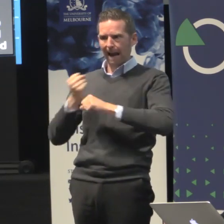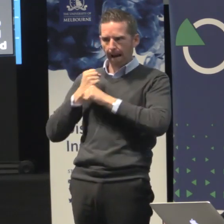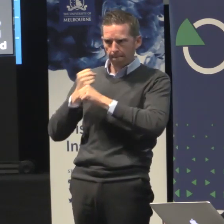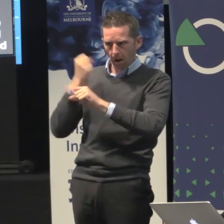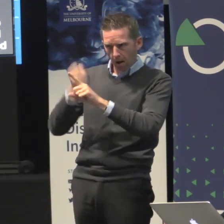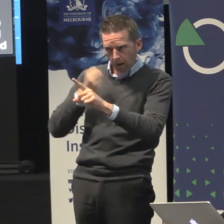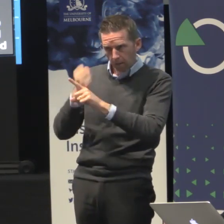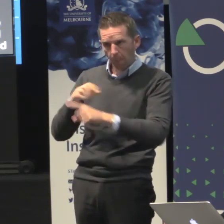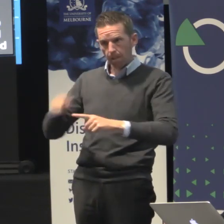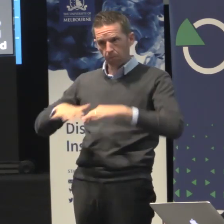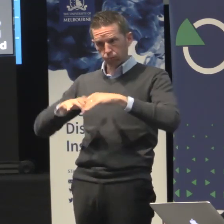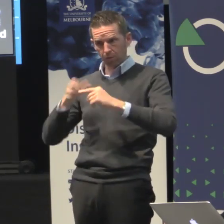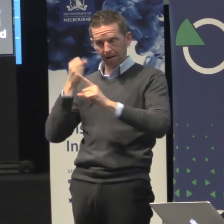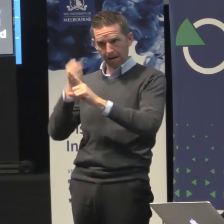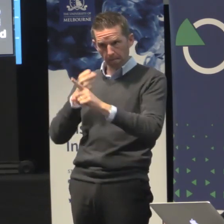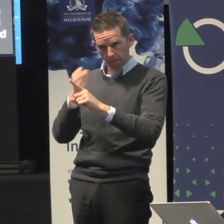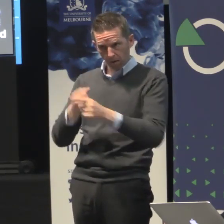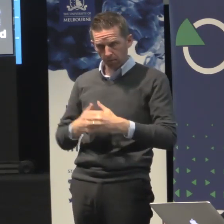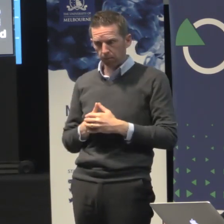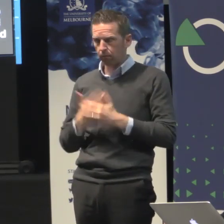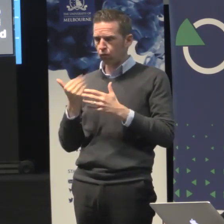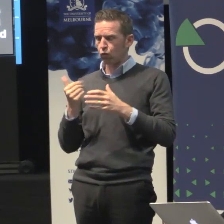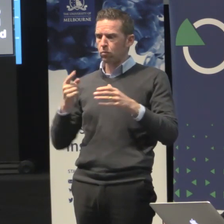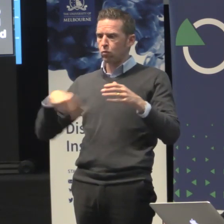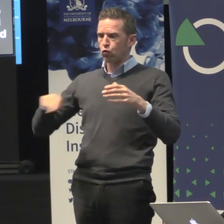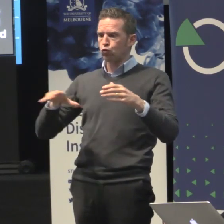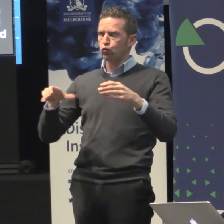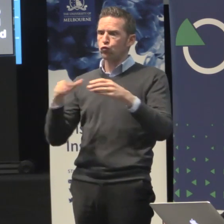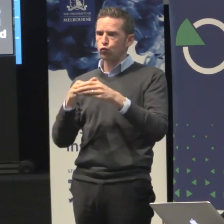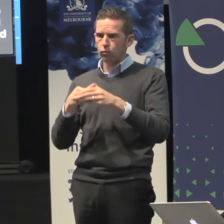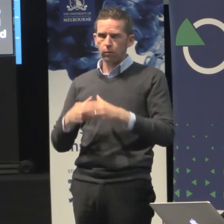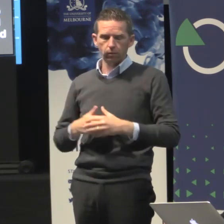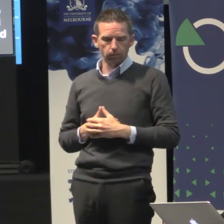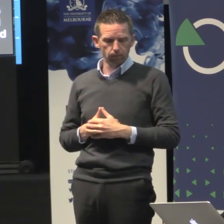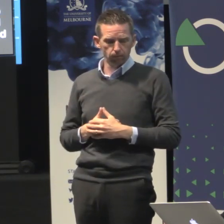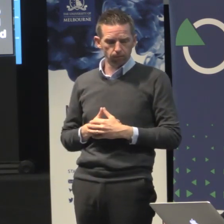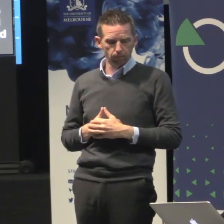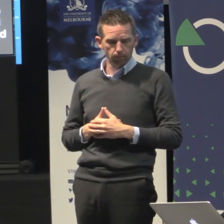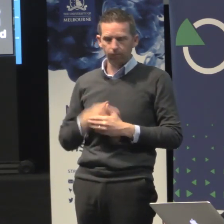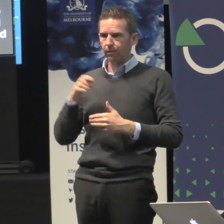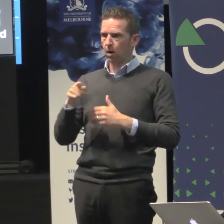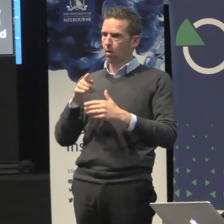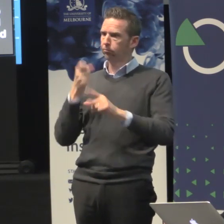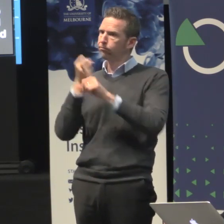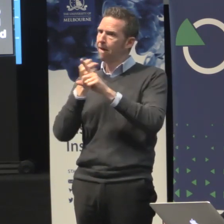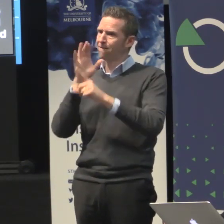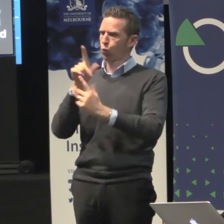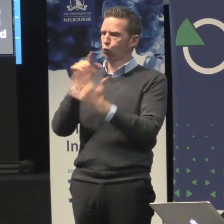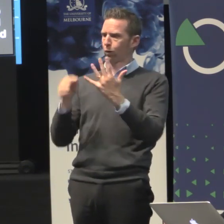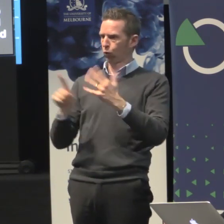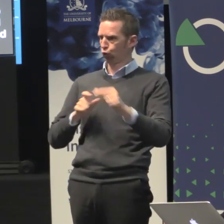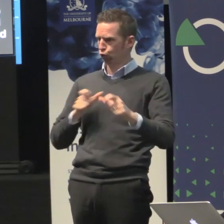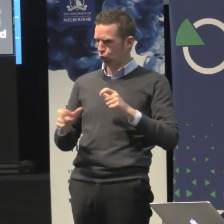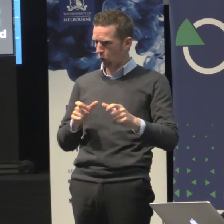campaign was under a group called Action for Choice and Control, and